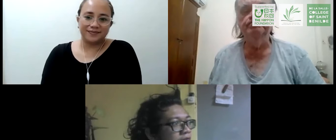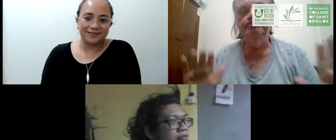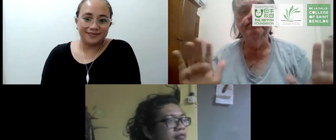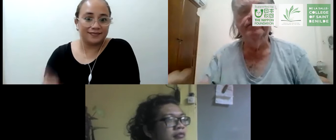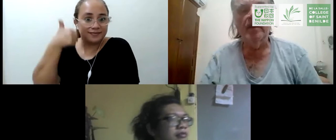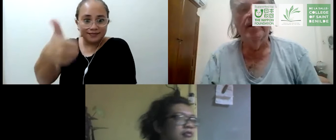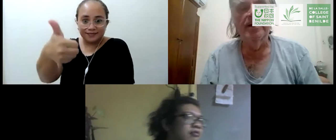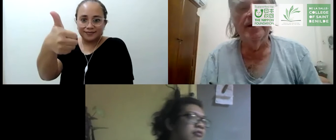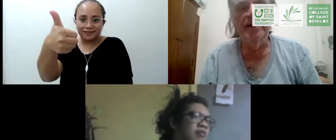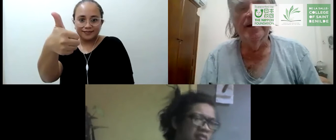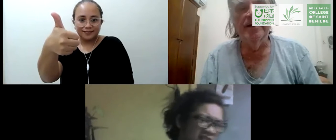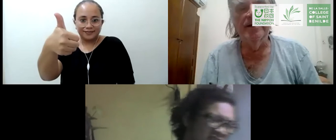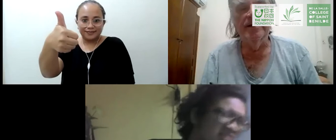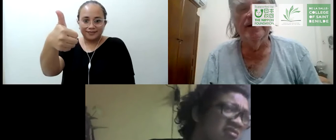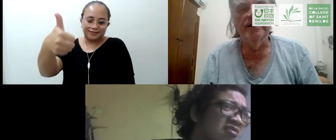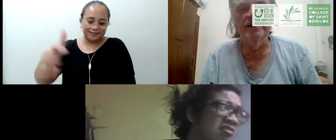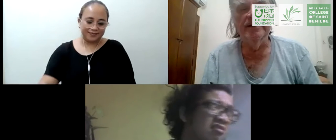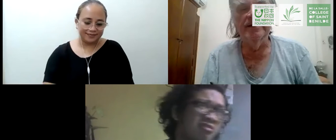Okay.